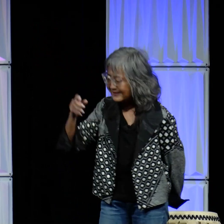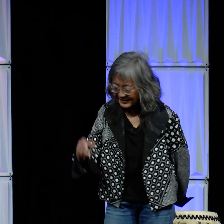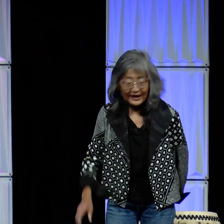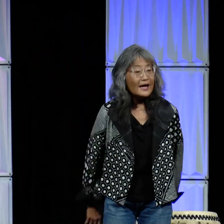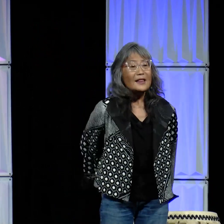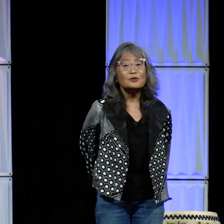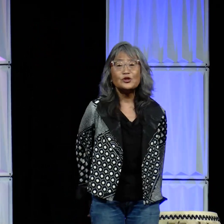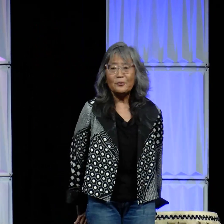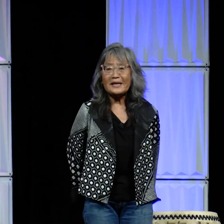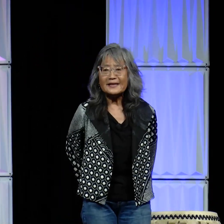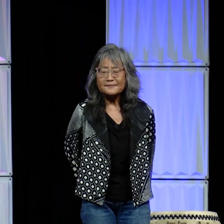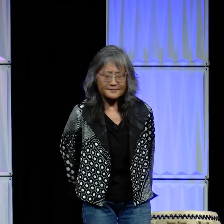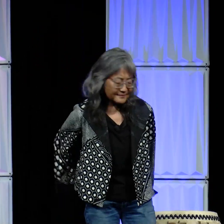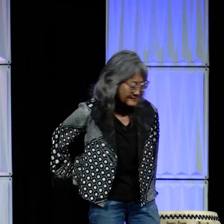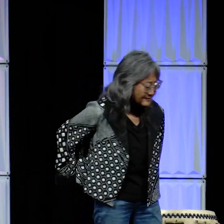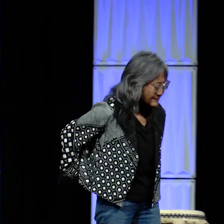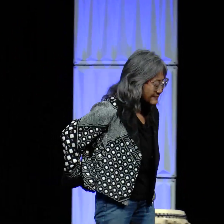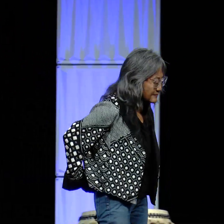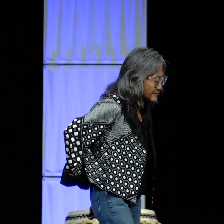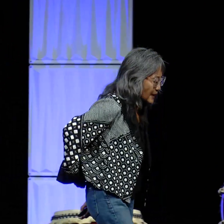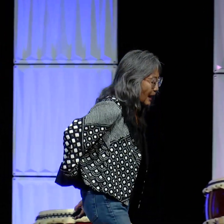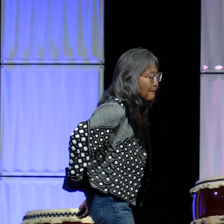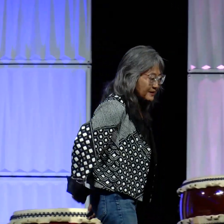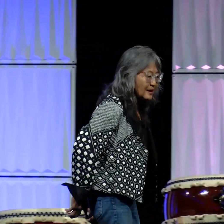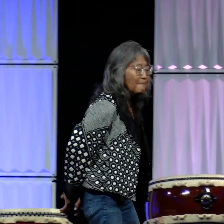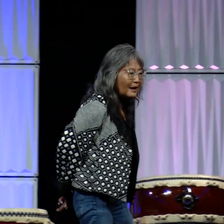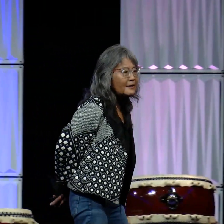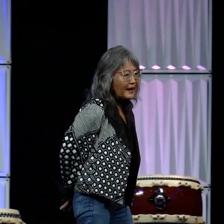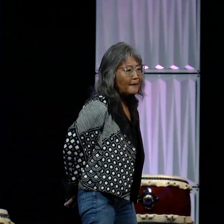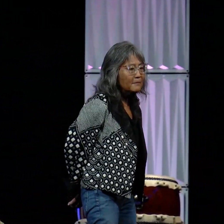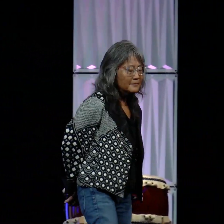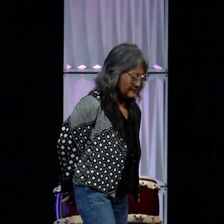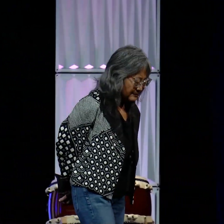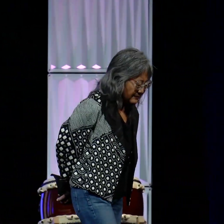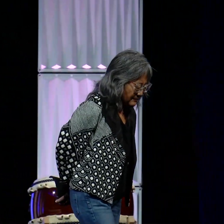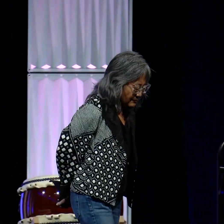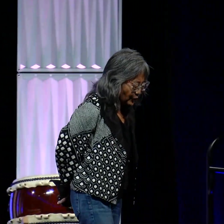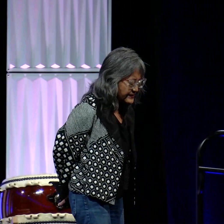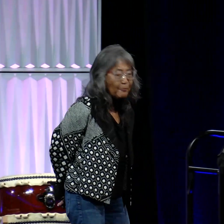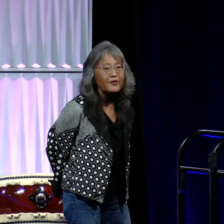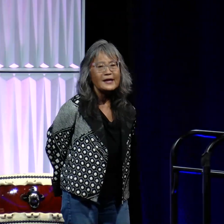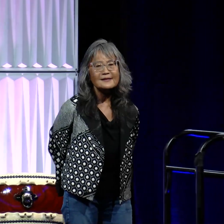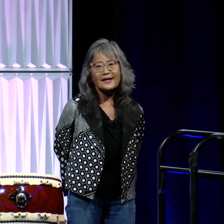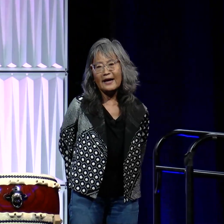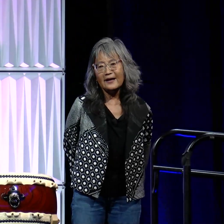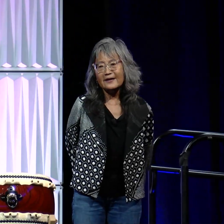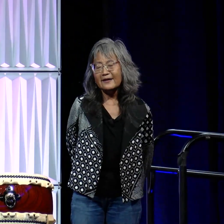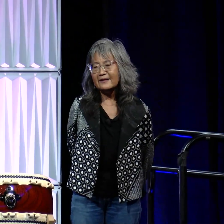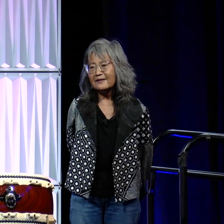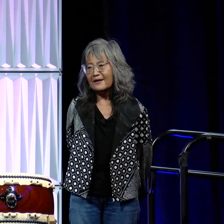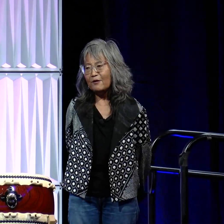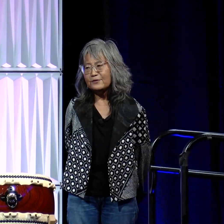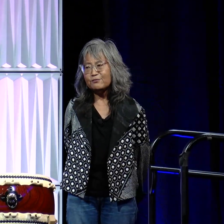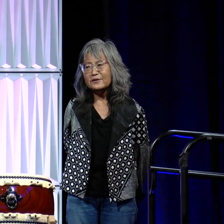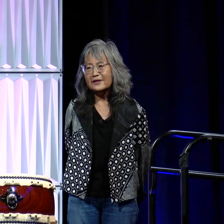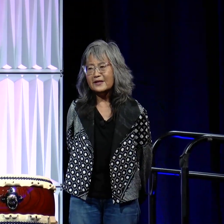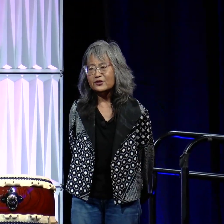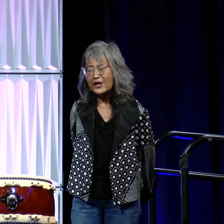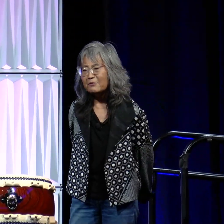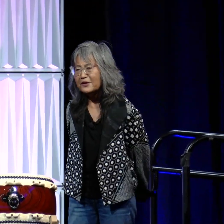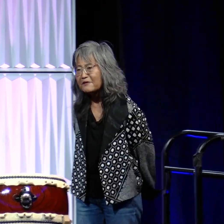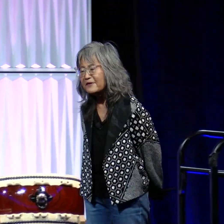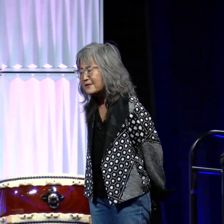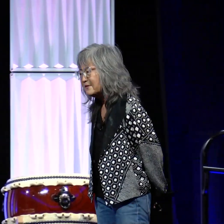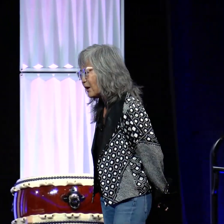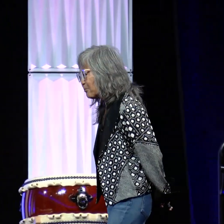God. There were so many. But among them were some things that I was really